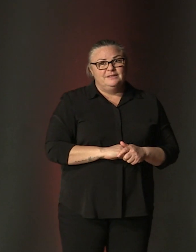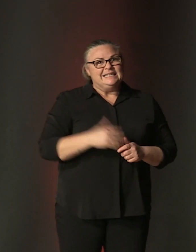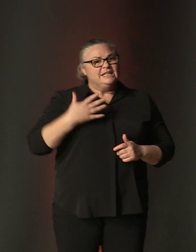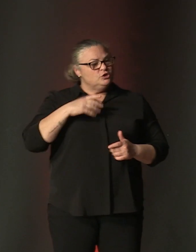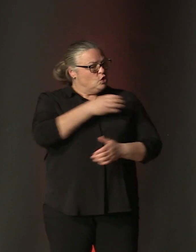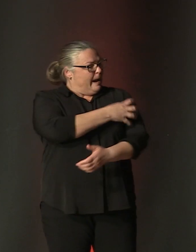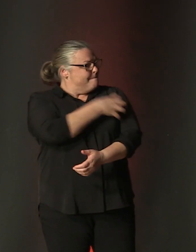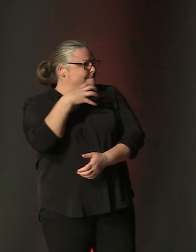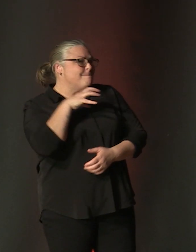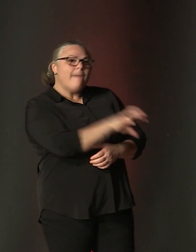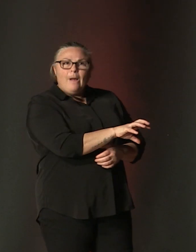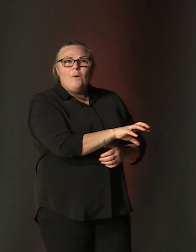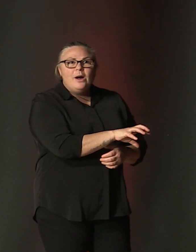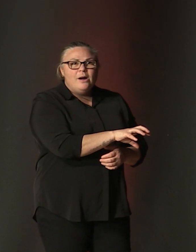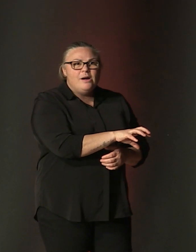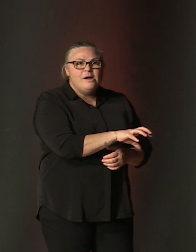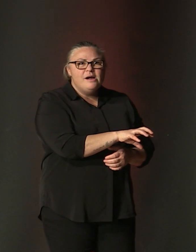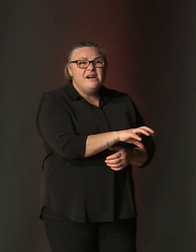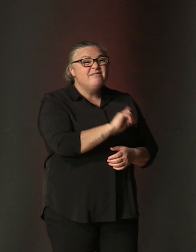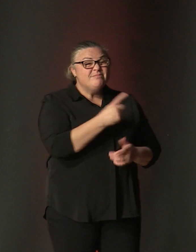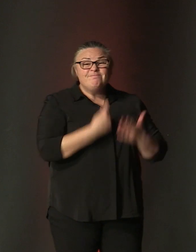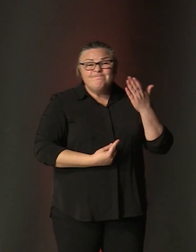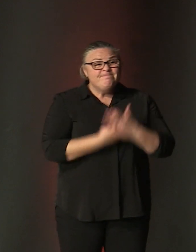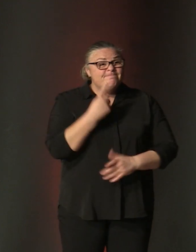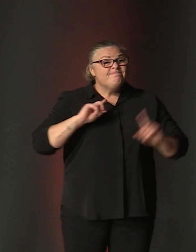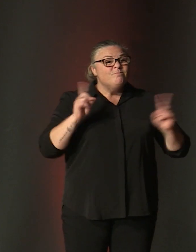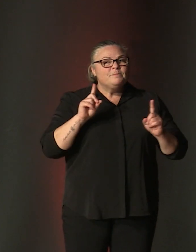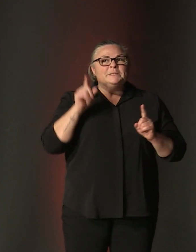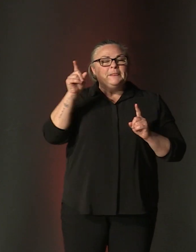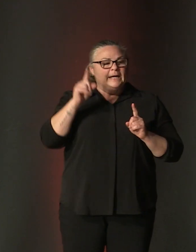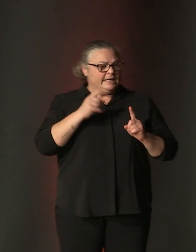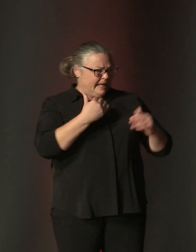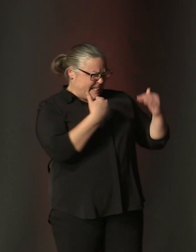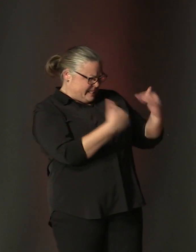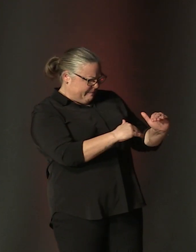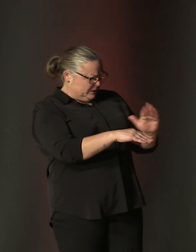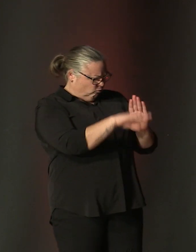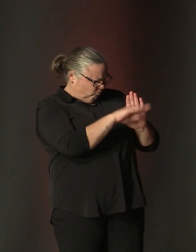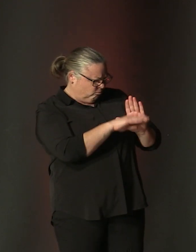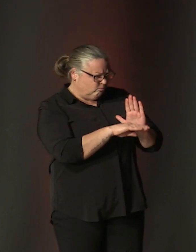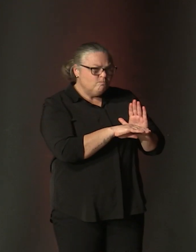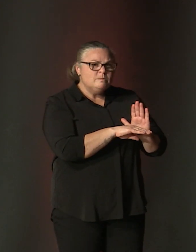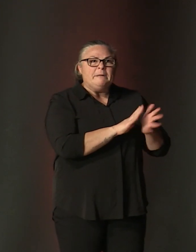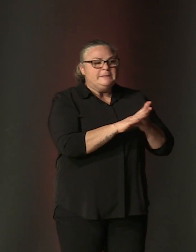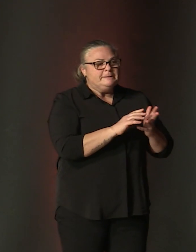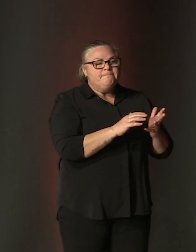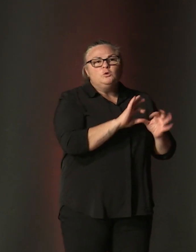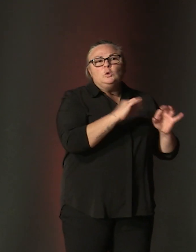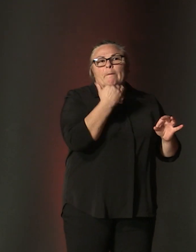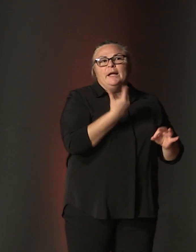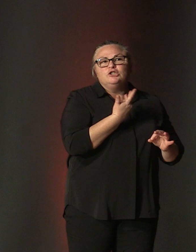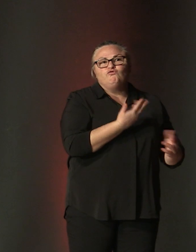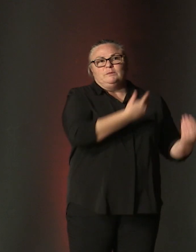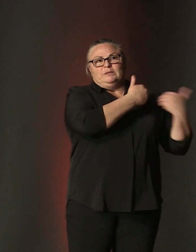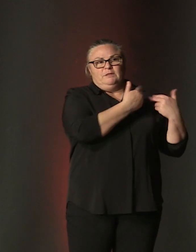ones leading the change within their community. Instead of empowering these organizations, funders